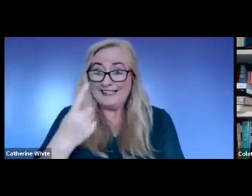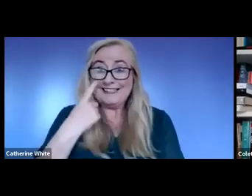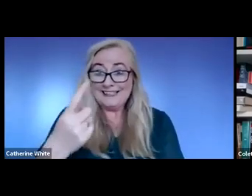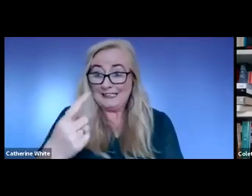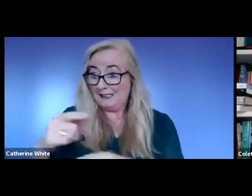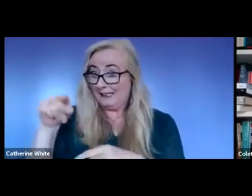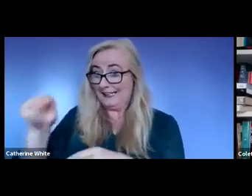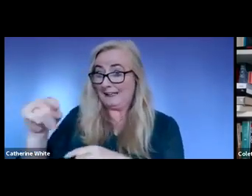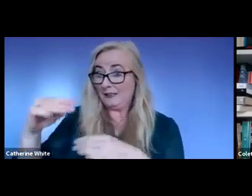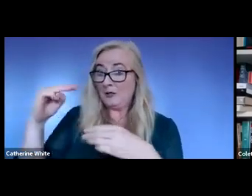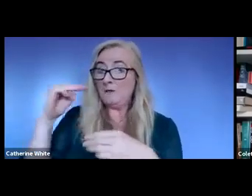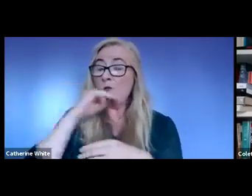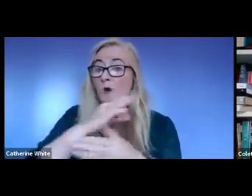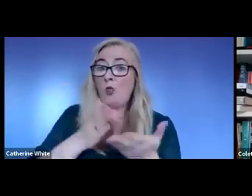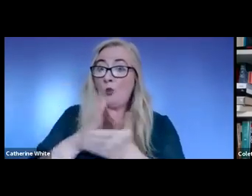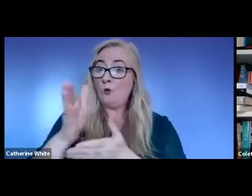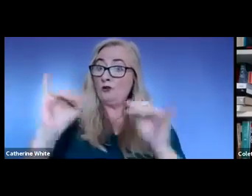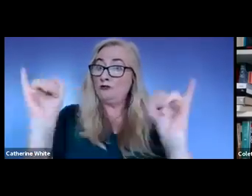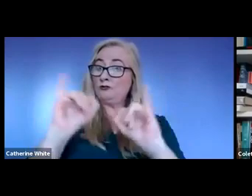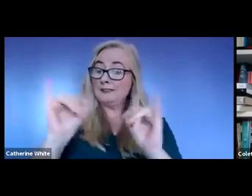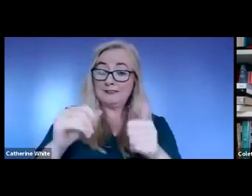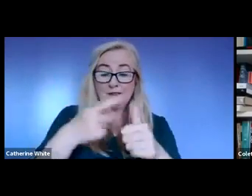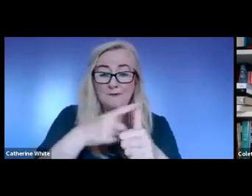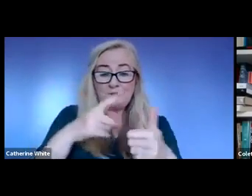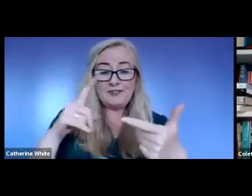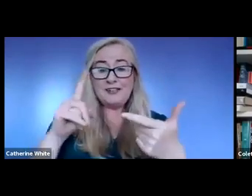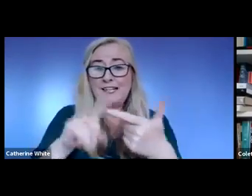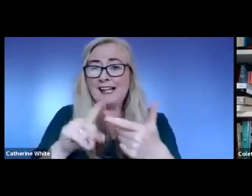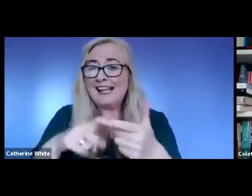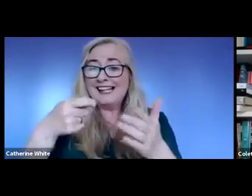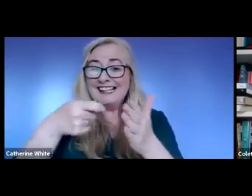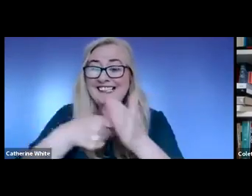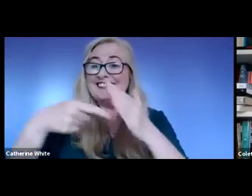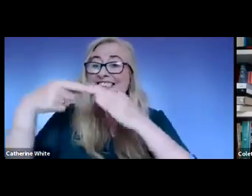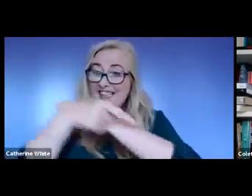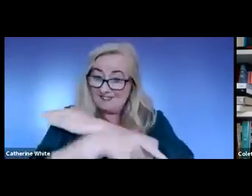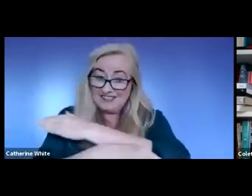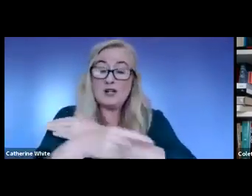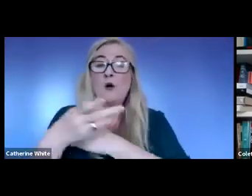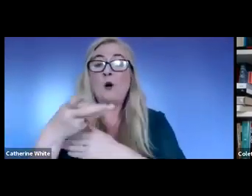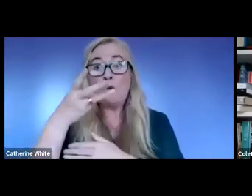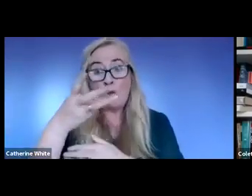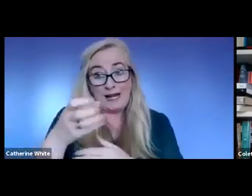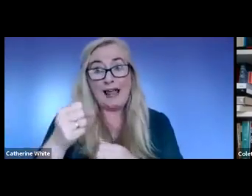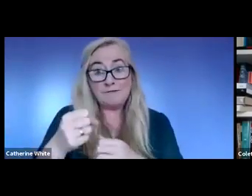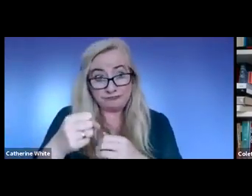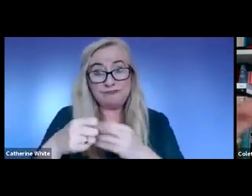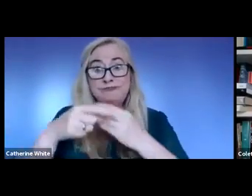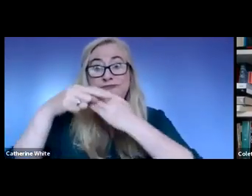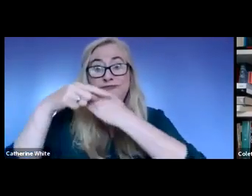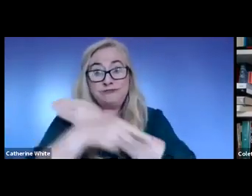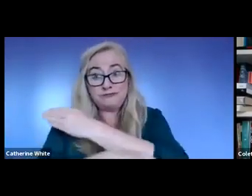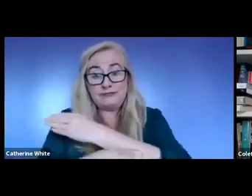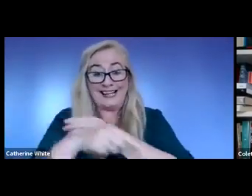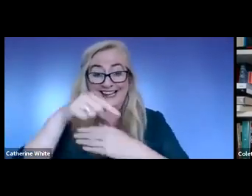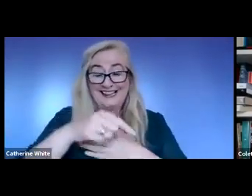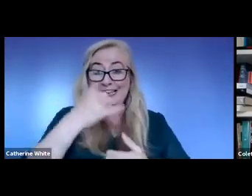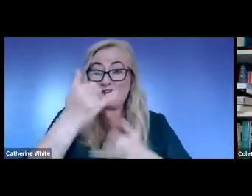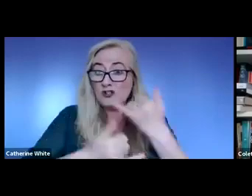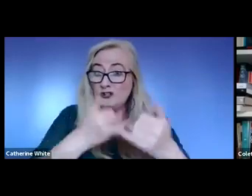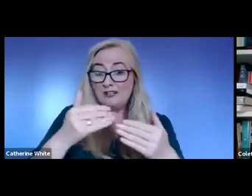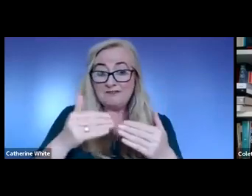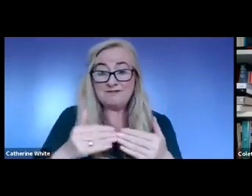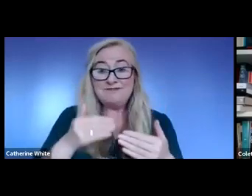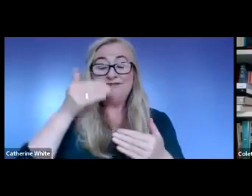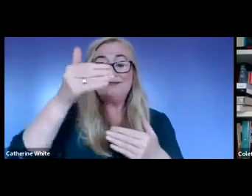climate. We need to deal with the deficit. We're going to have a pretty large deficit at the end of this year, probably into next